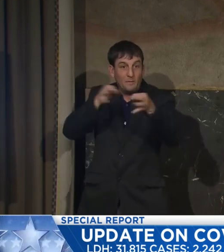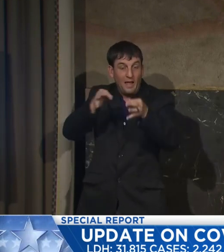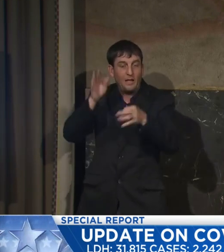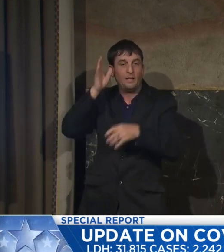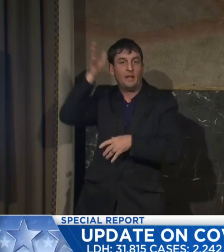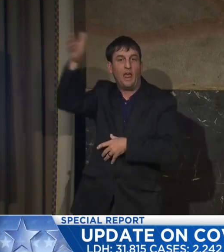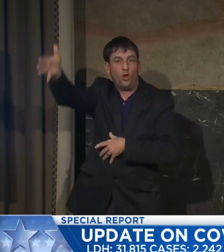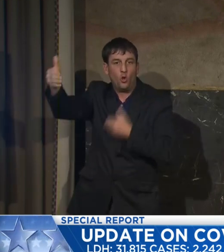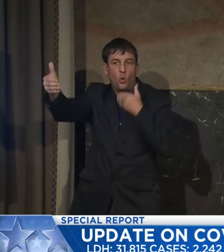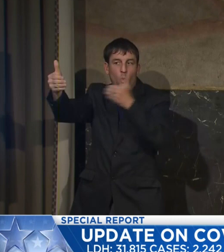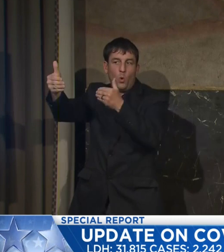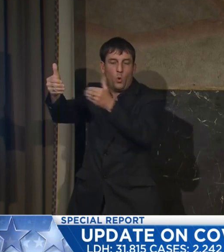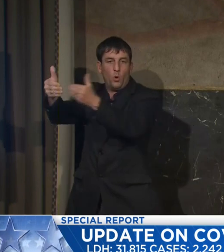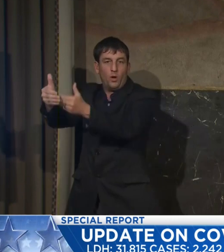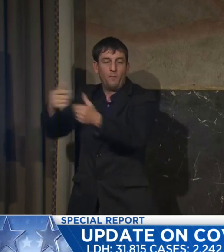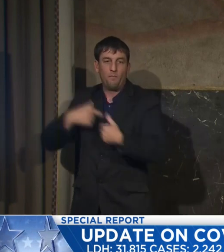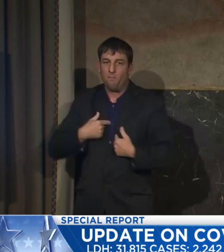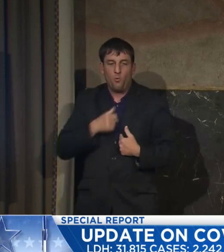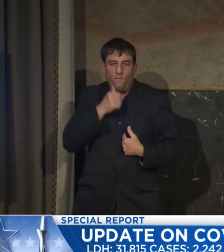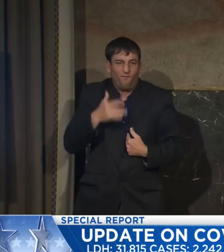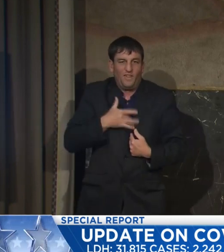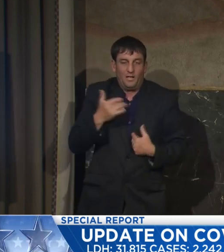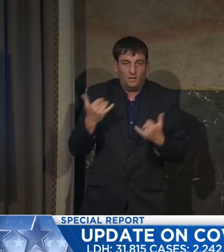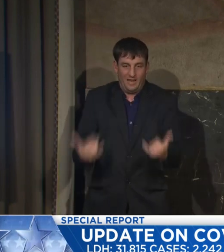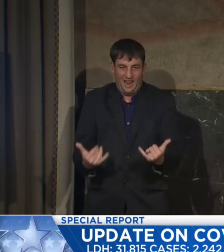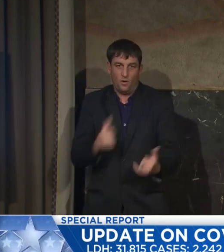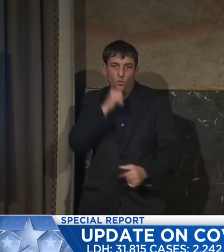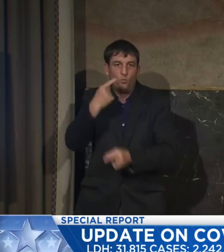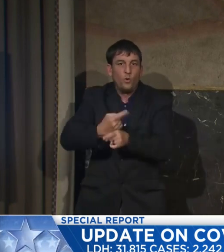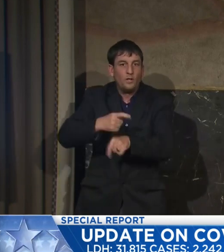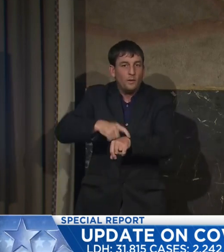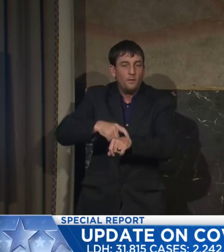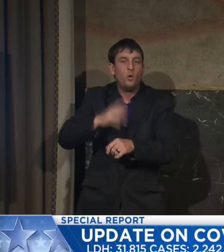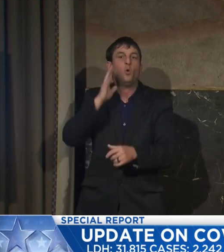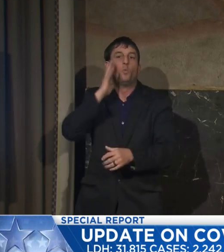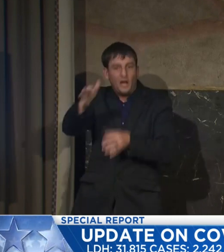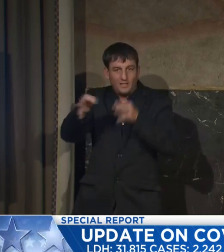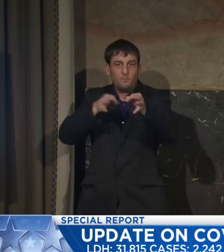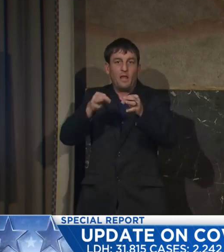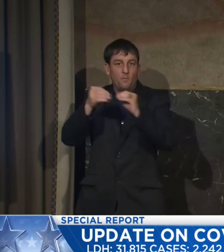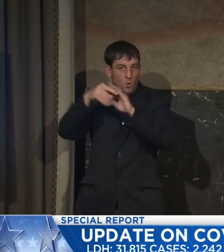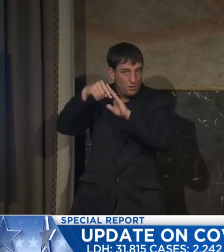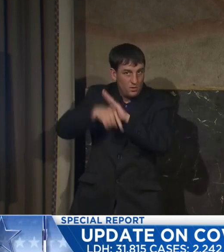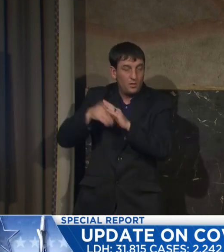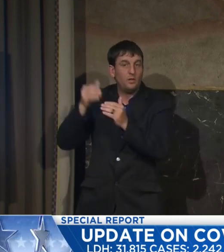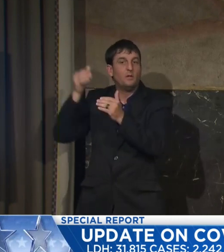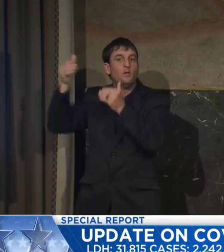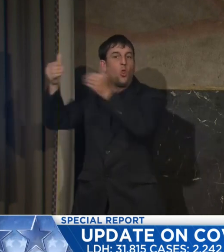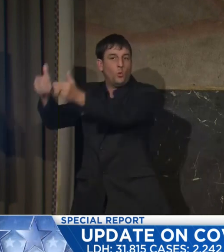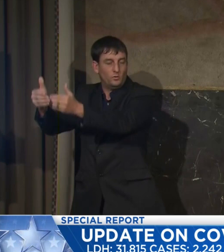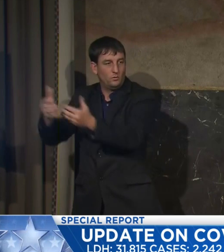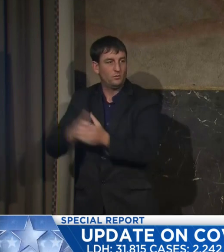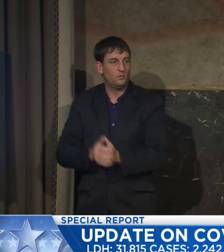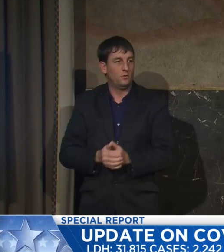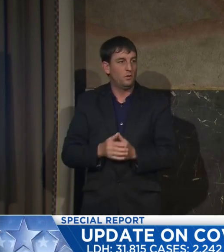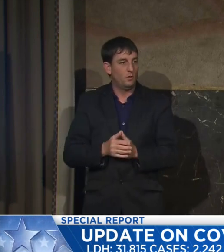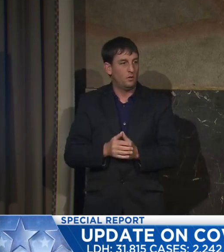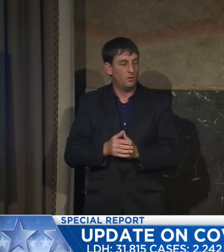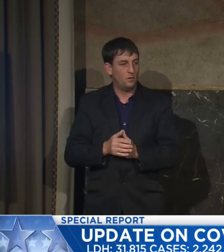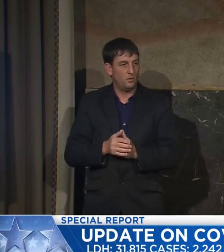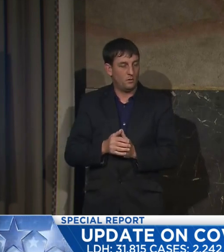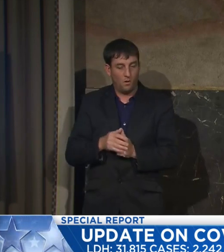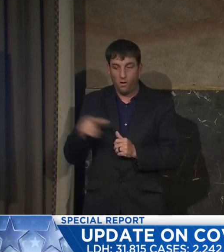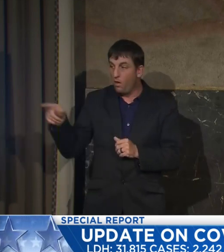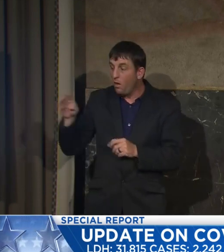it. I just don't feel the need to do it today, but we'll explain it when we get to it. Yes, ma'am. Does the modeling